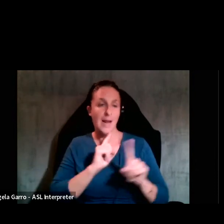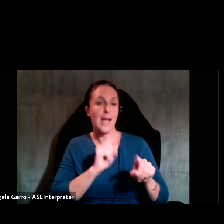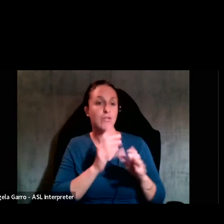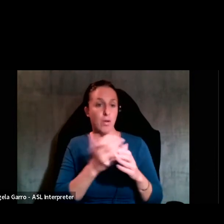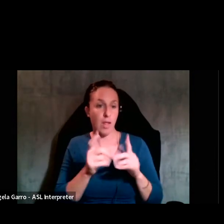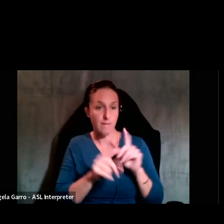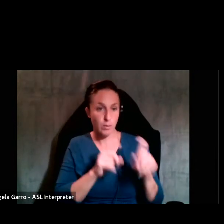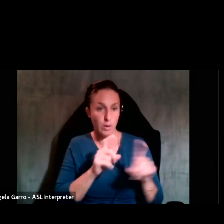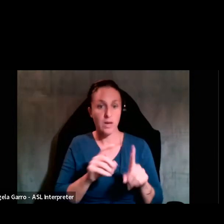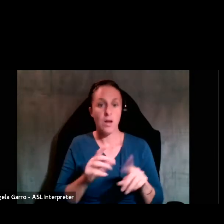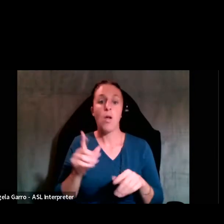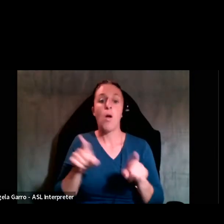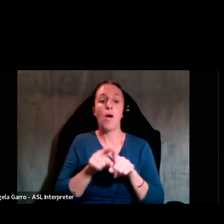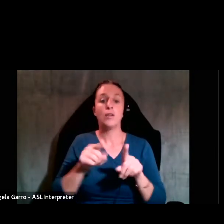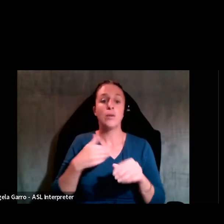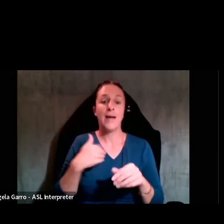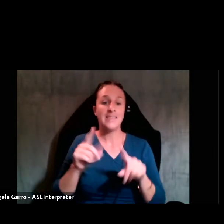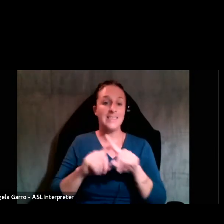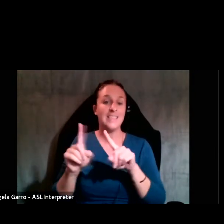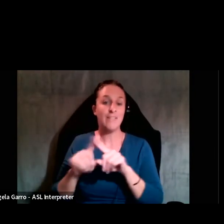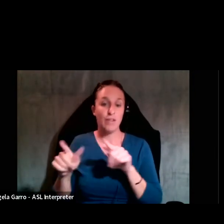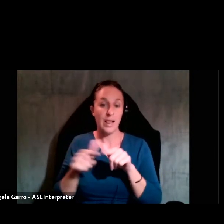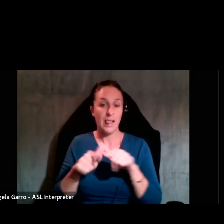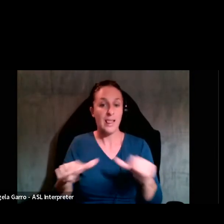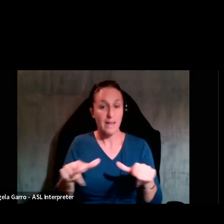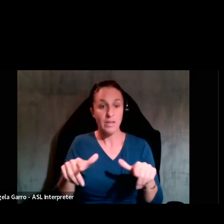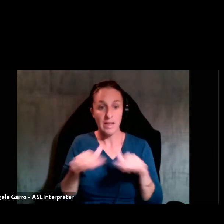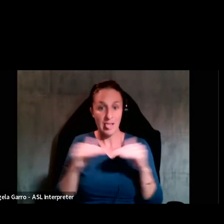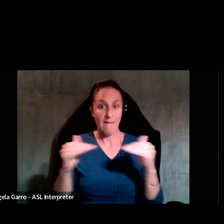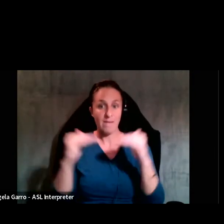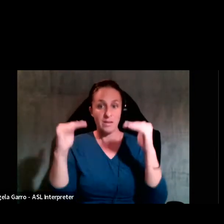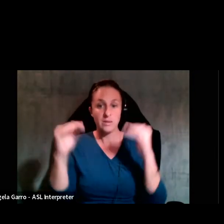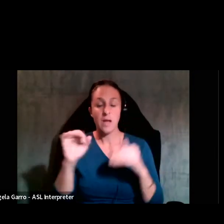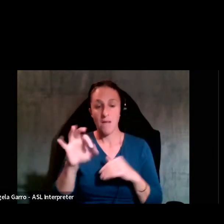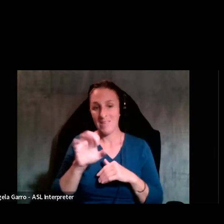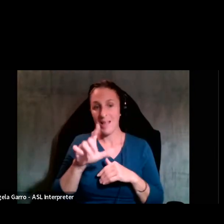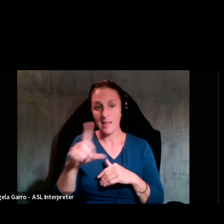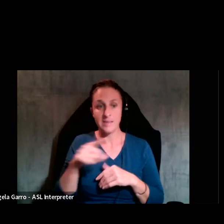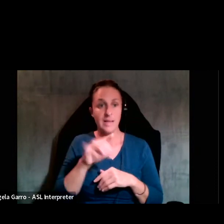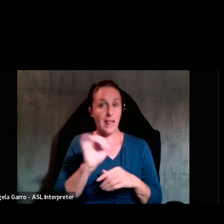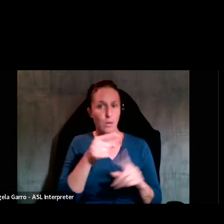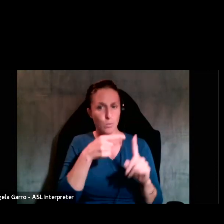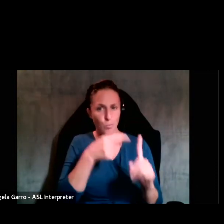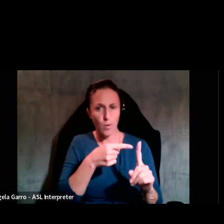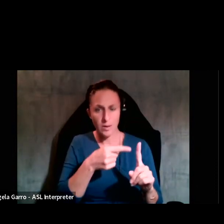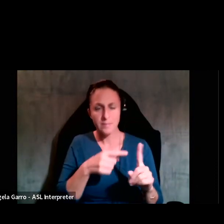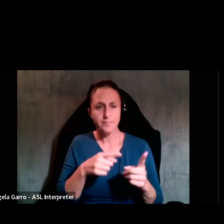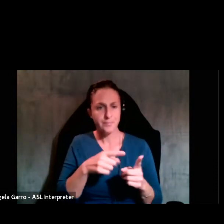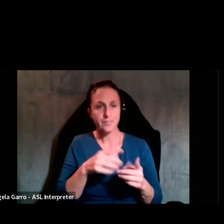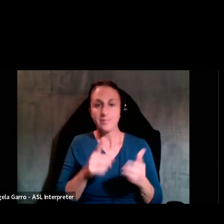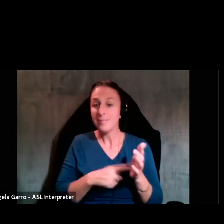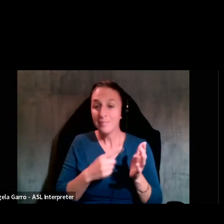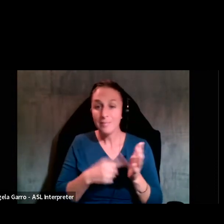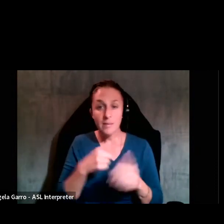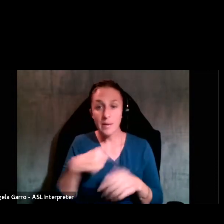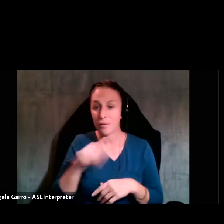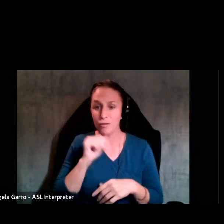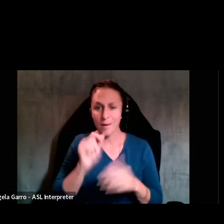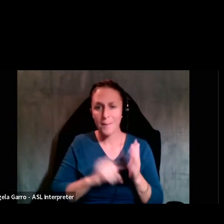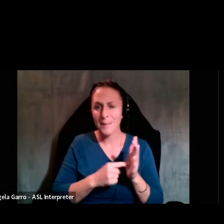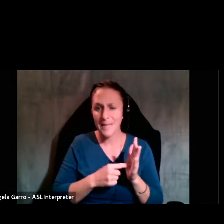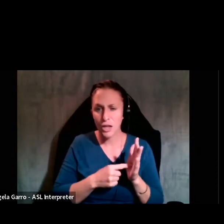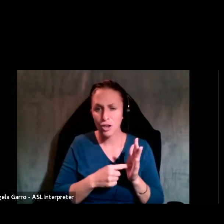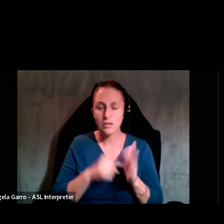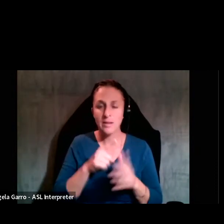there's different levels of ELD, like you're saying, and I think you pointed out very well, like sometimes they're not beginners, they're kind of